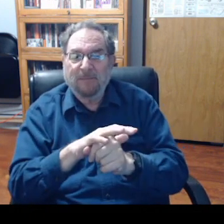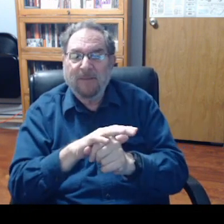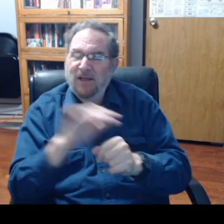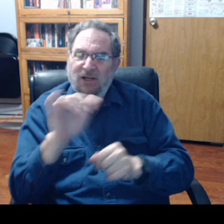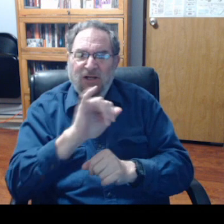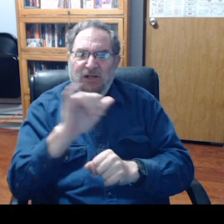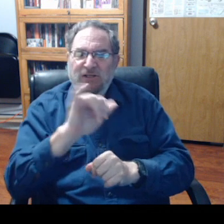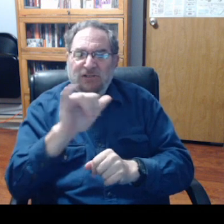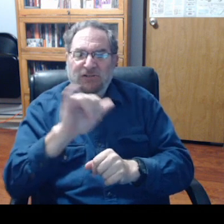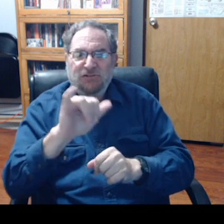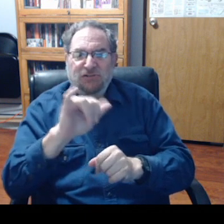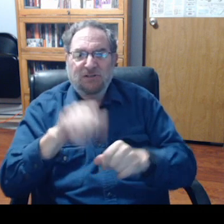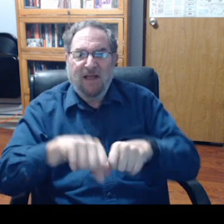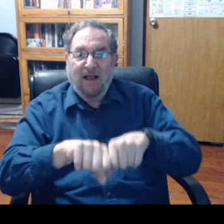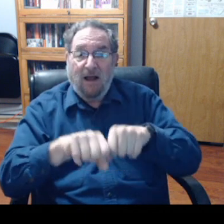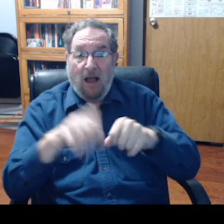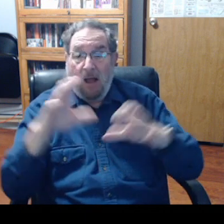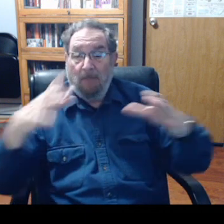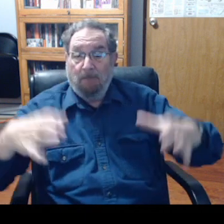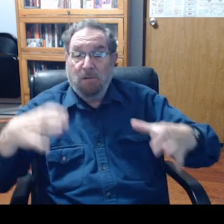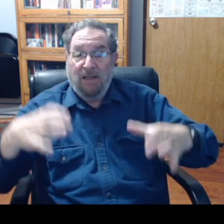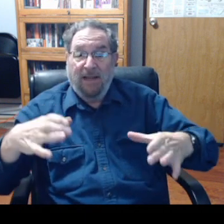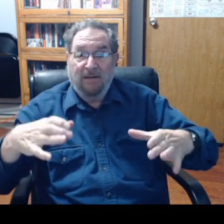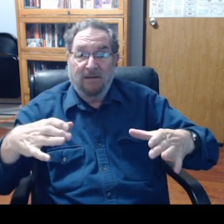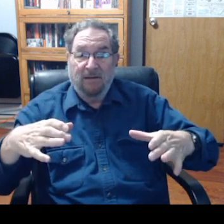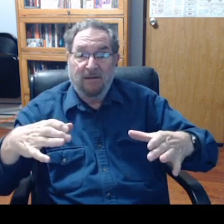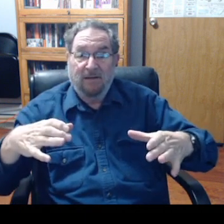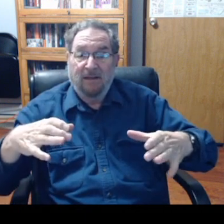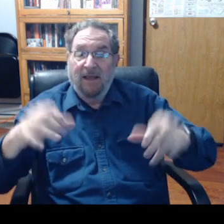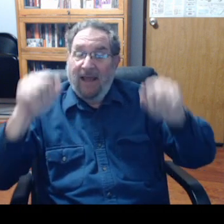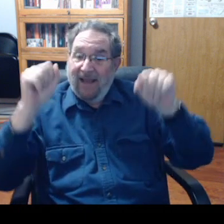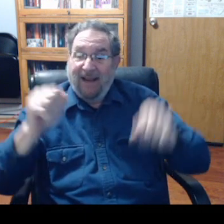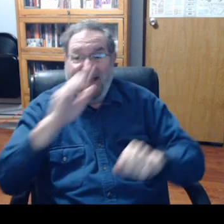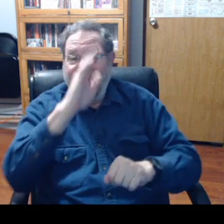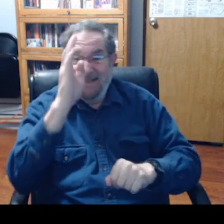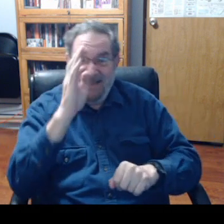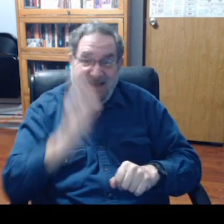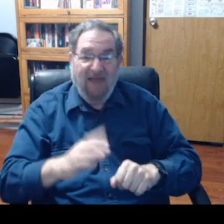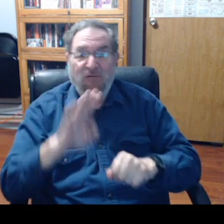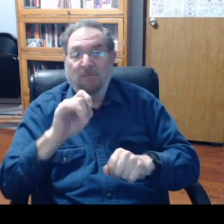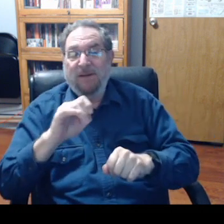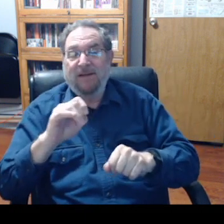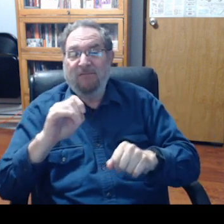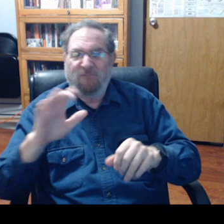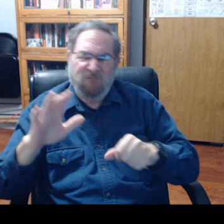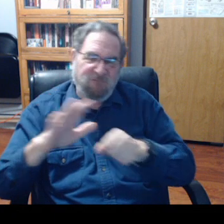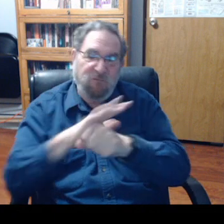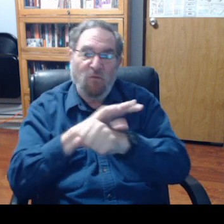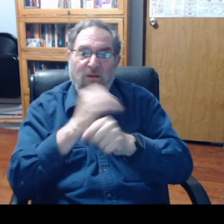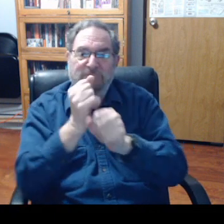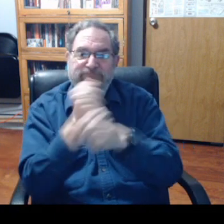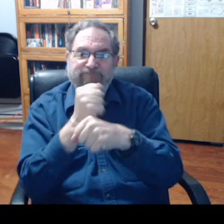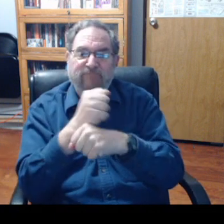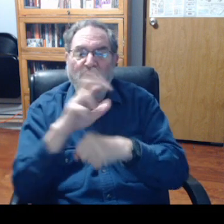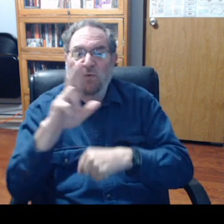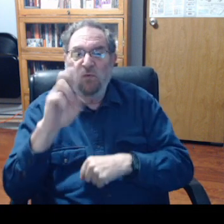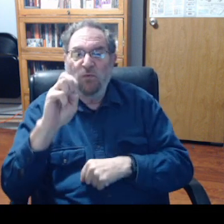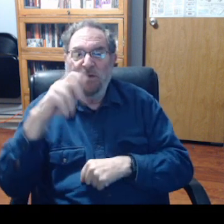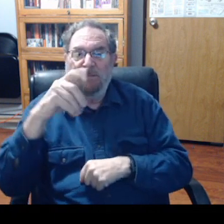commitment. Just like a plate can never be fully